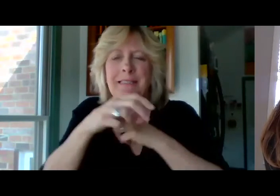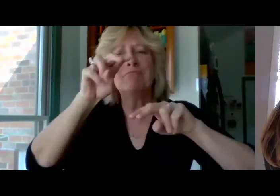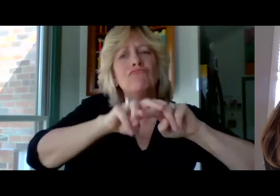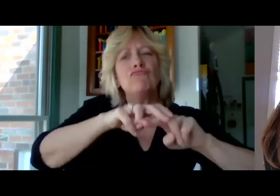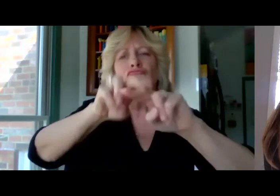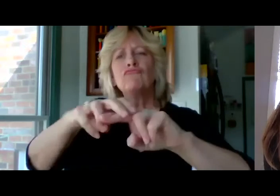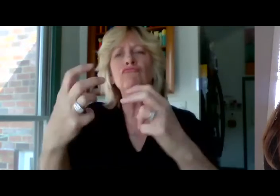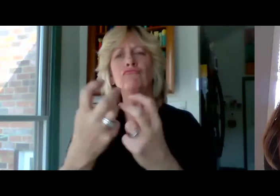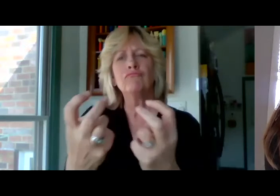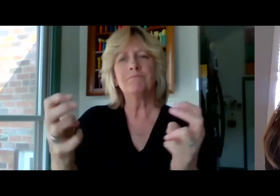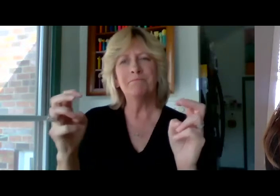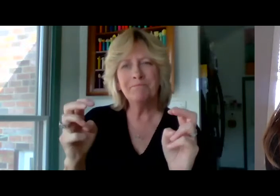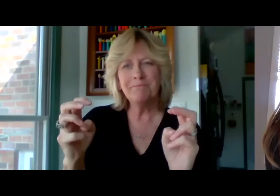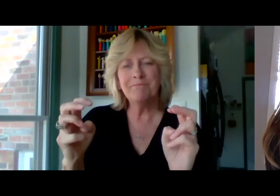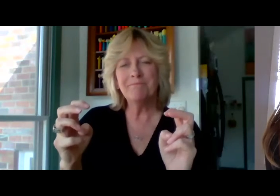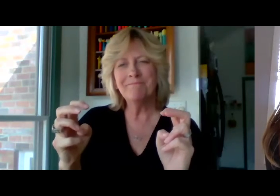chairs